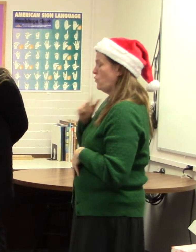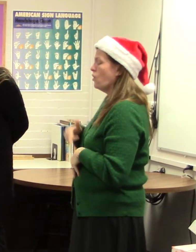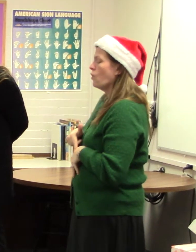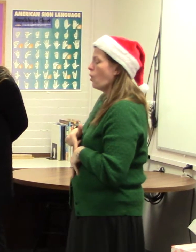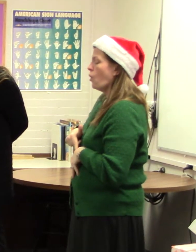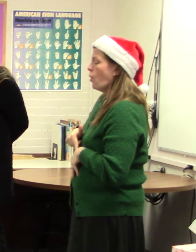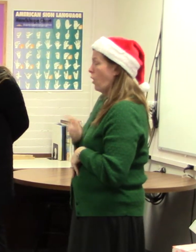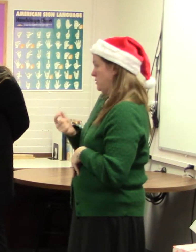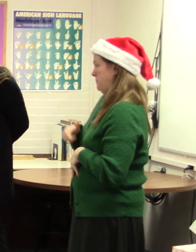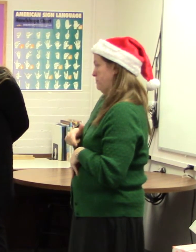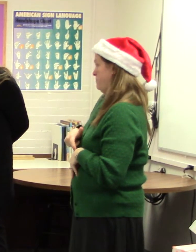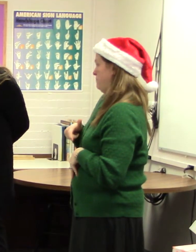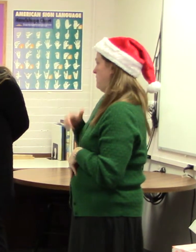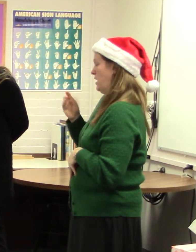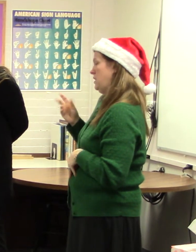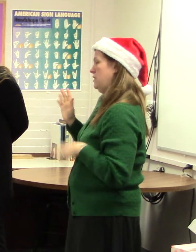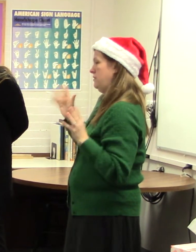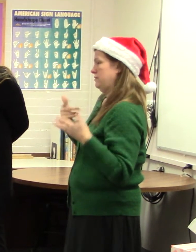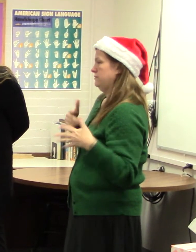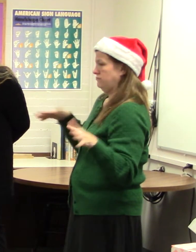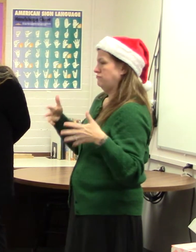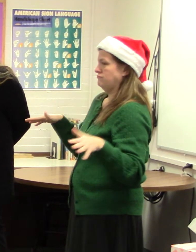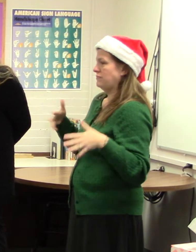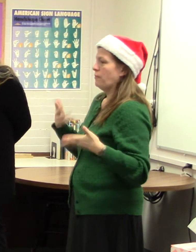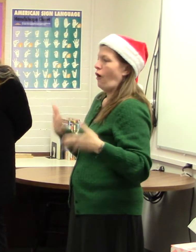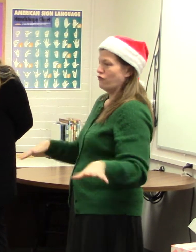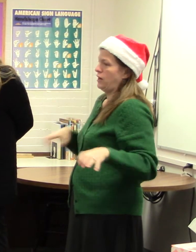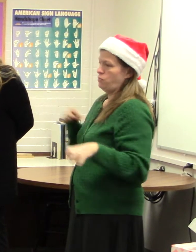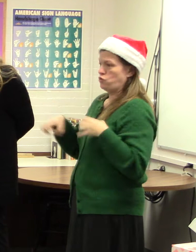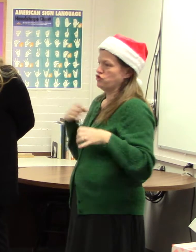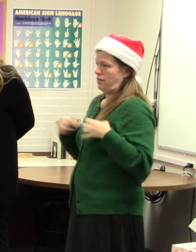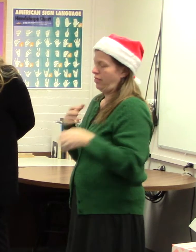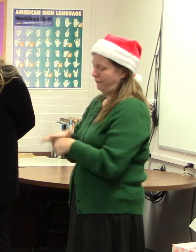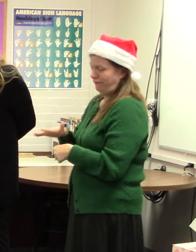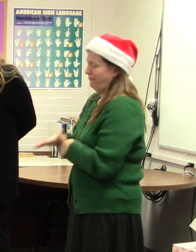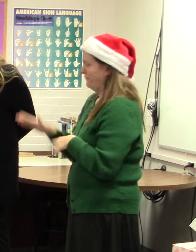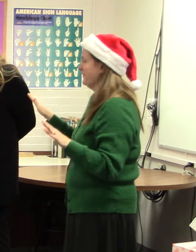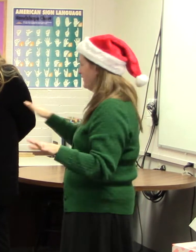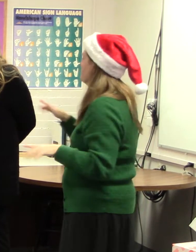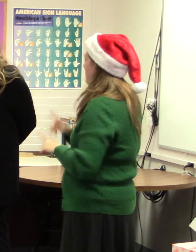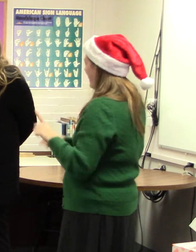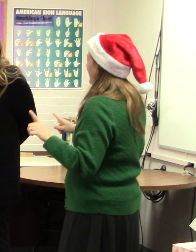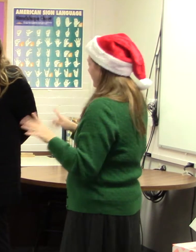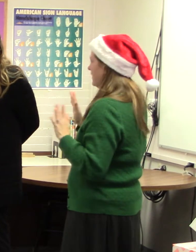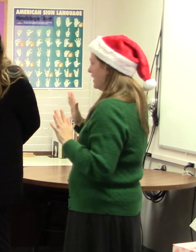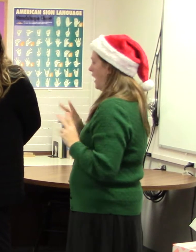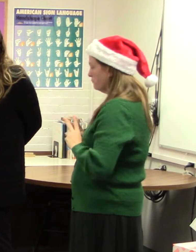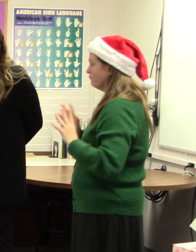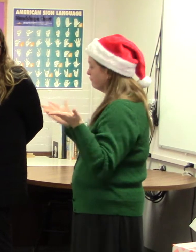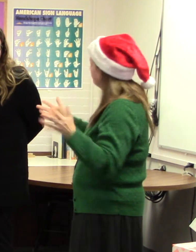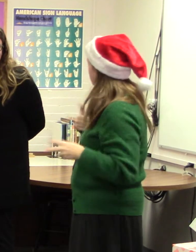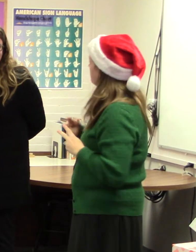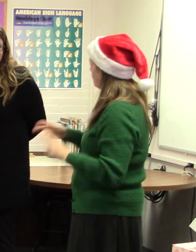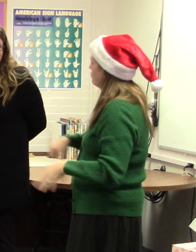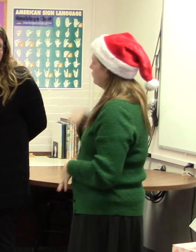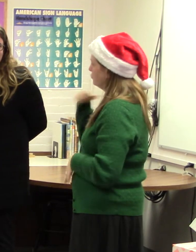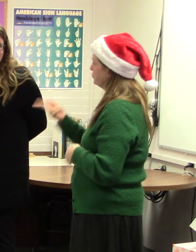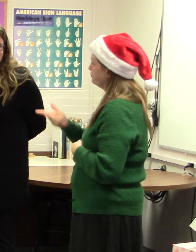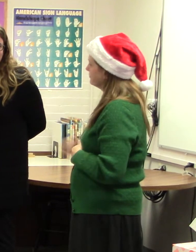So all three of you, it's just been a long time. I'm already emotional enough. So, I'm just very proud